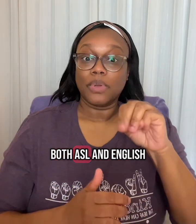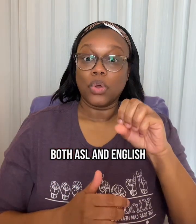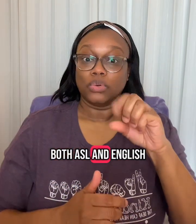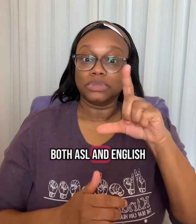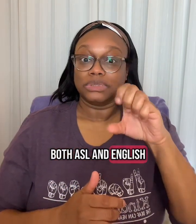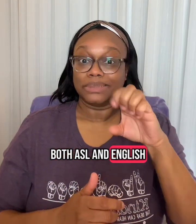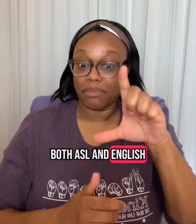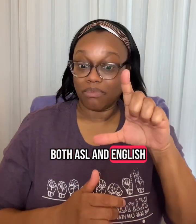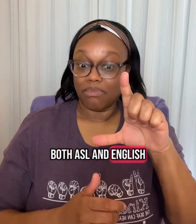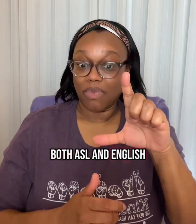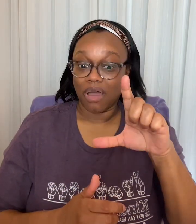and English.